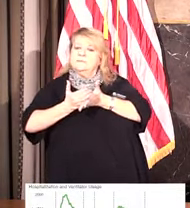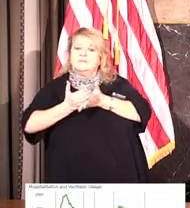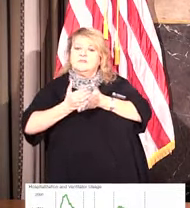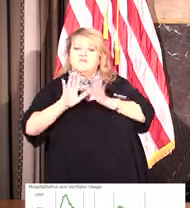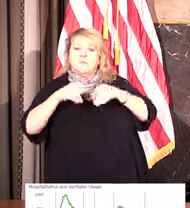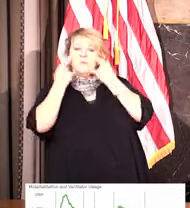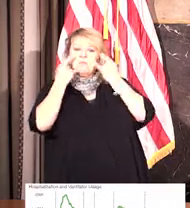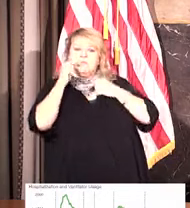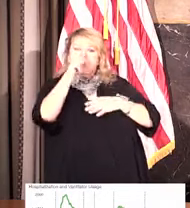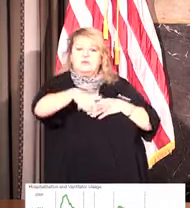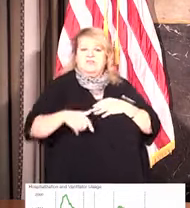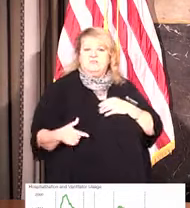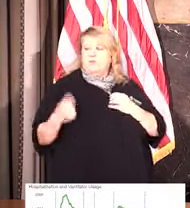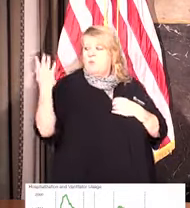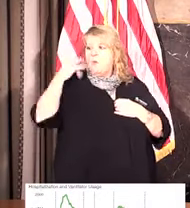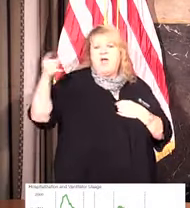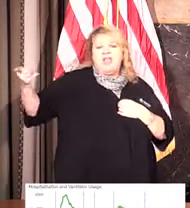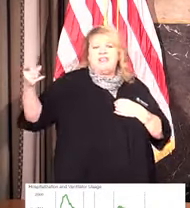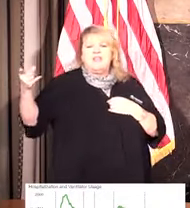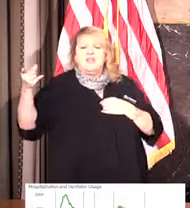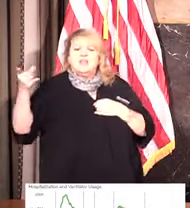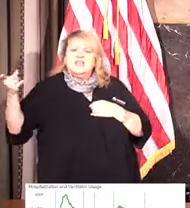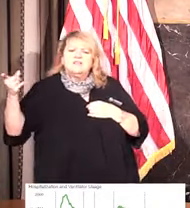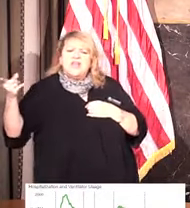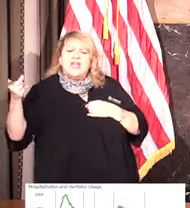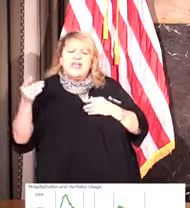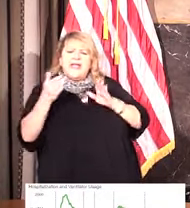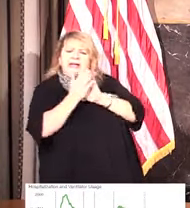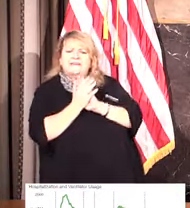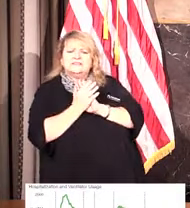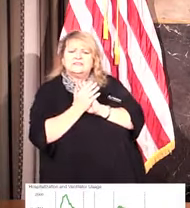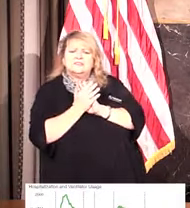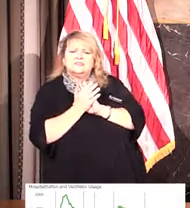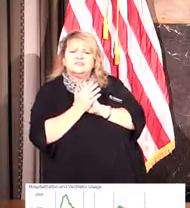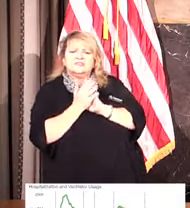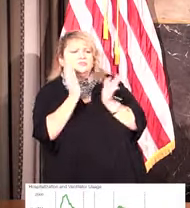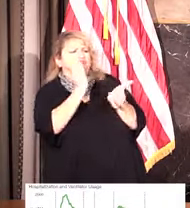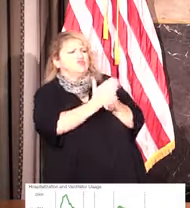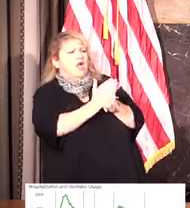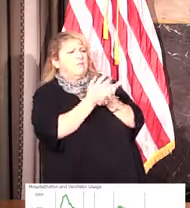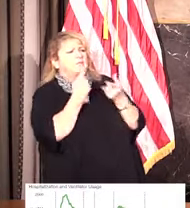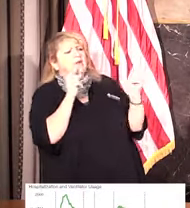be necessary. Why would it be necessary if we don't even have a public health emergency? Can you imagine?